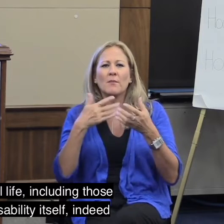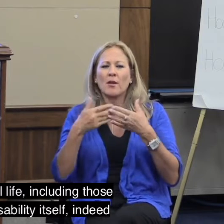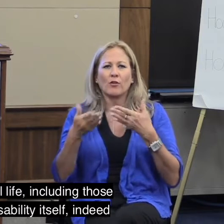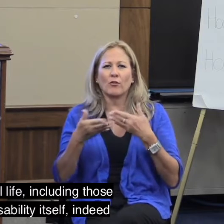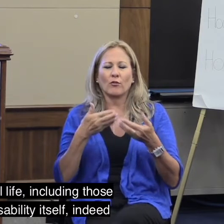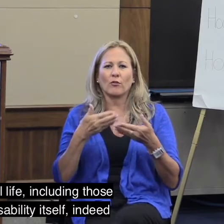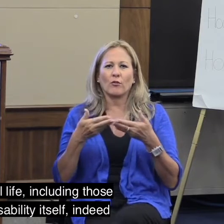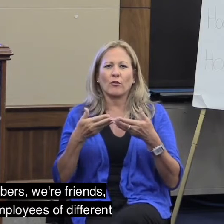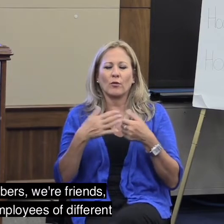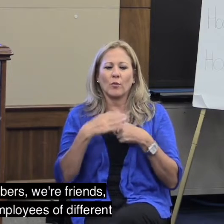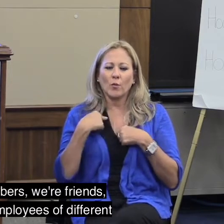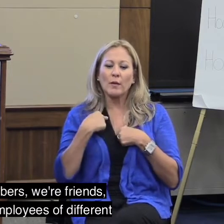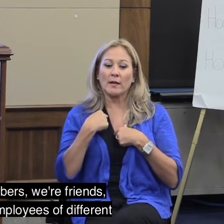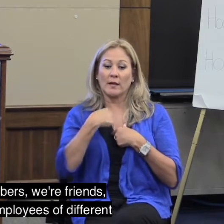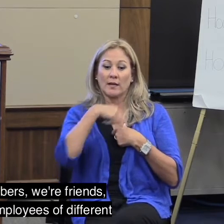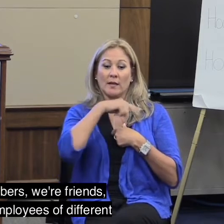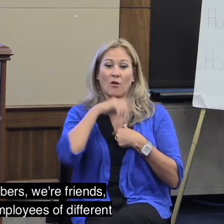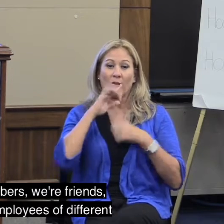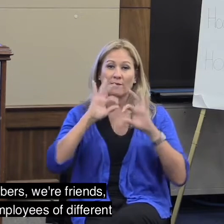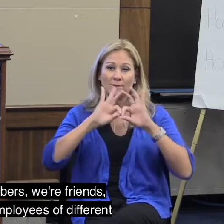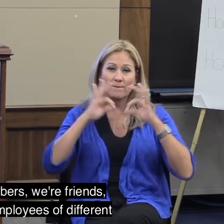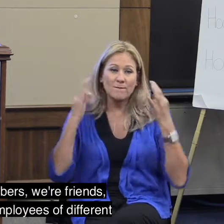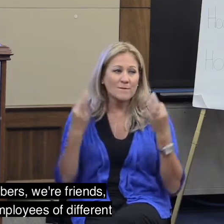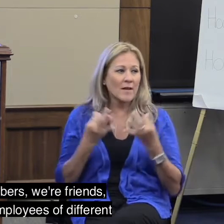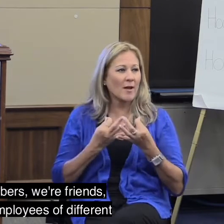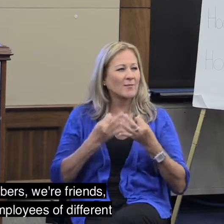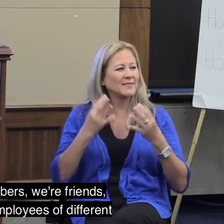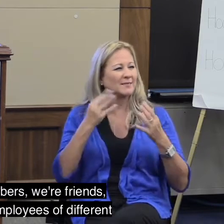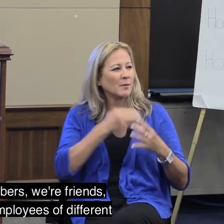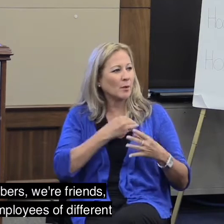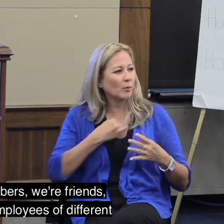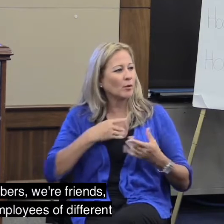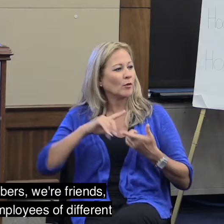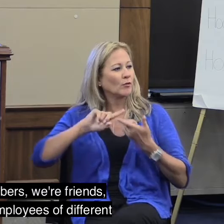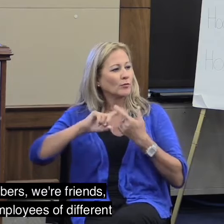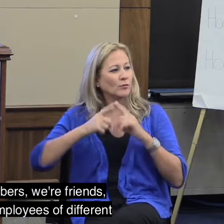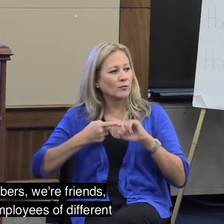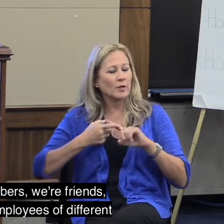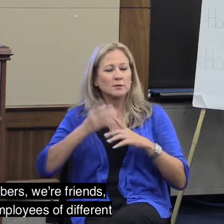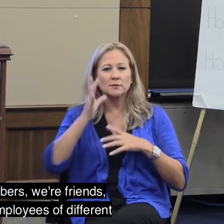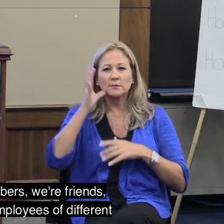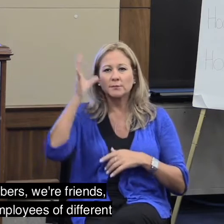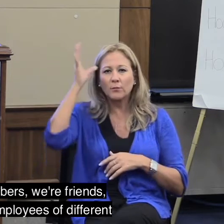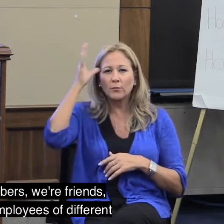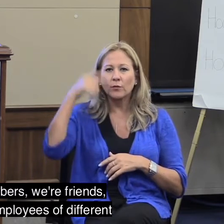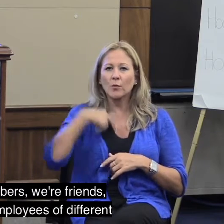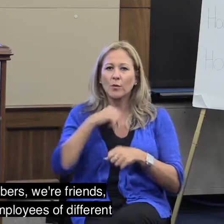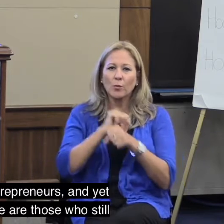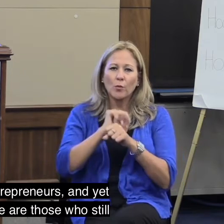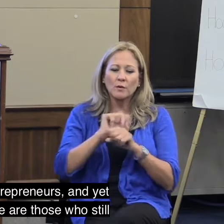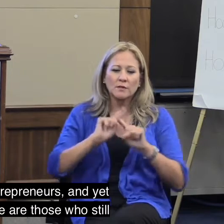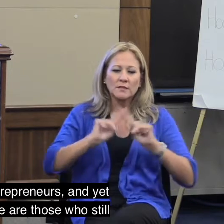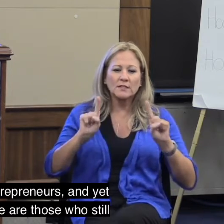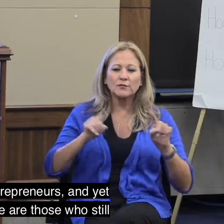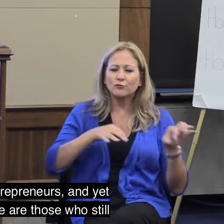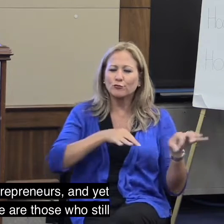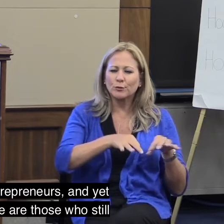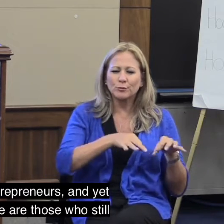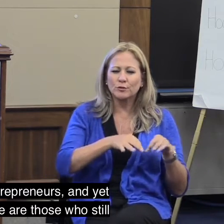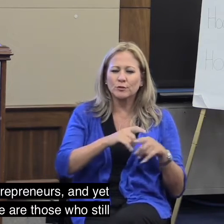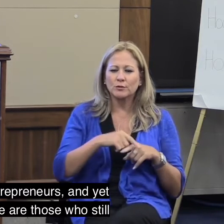itself. Indeed, we are all family members, we're friends, we're parents, we're employees of different descriptions,